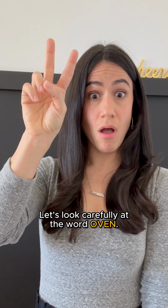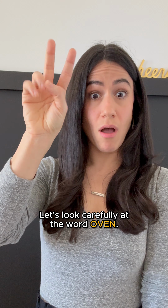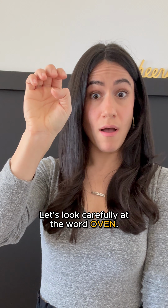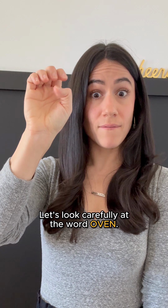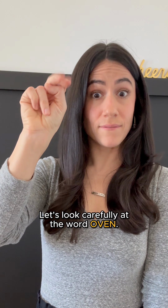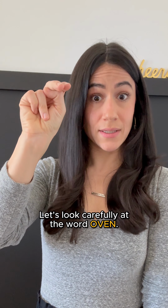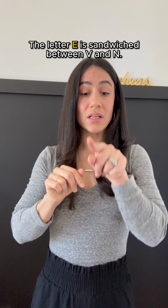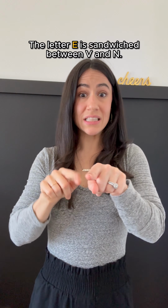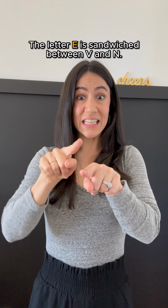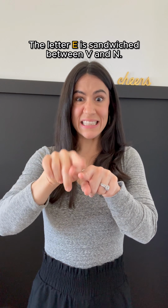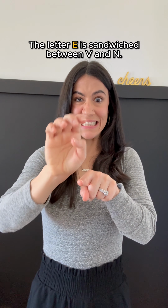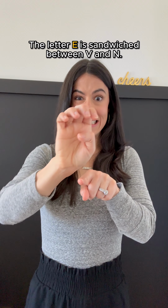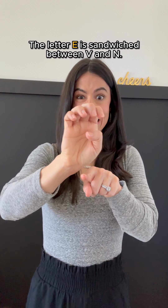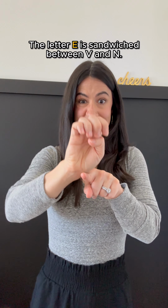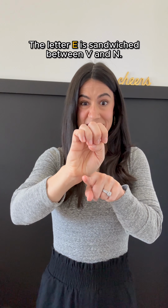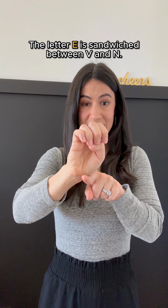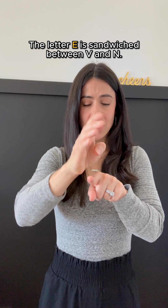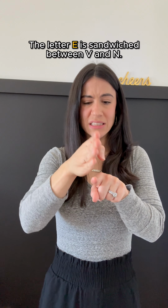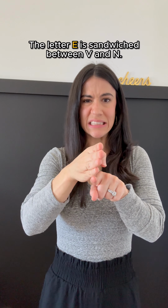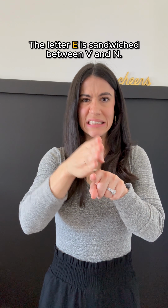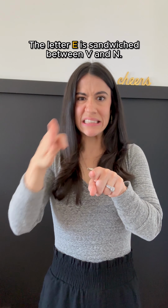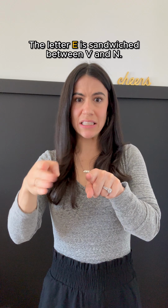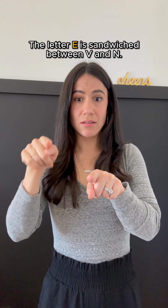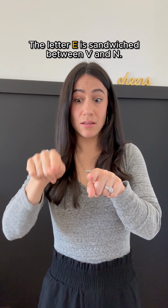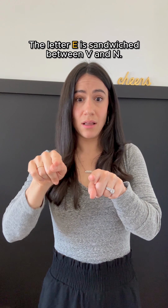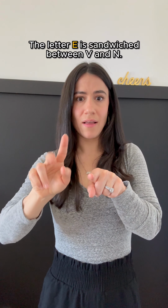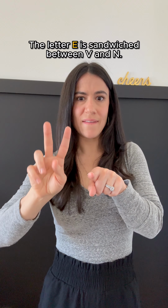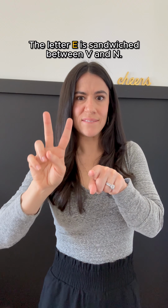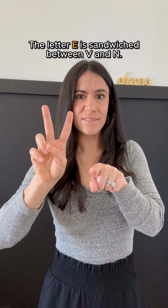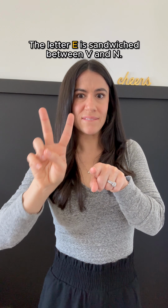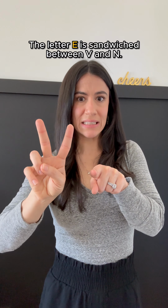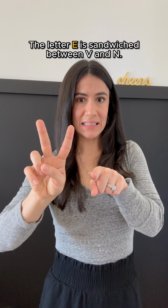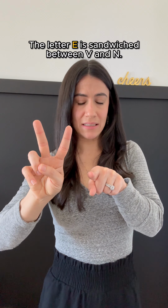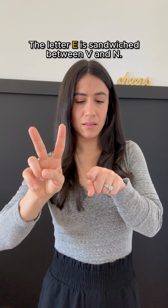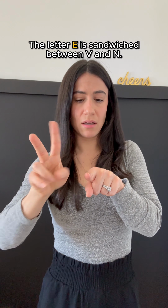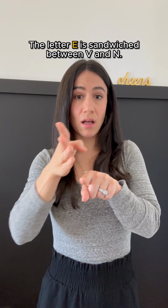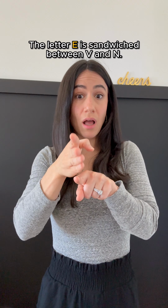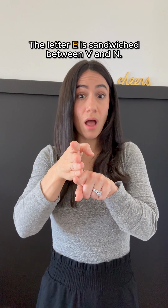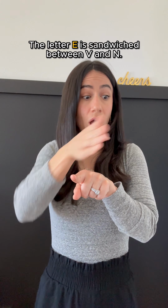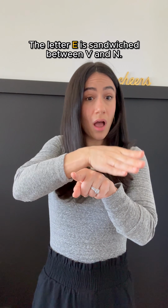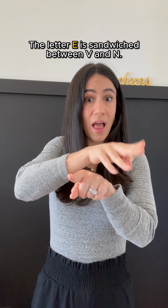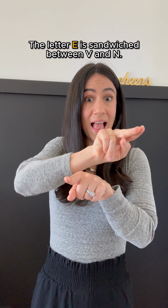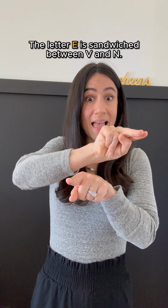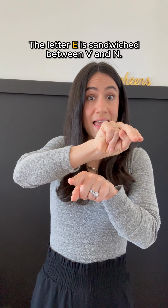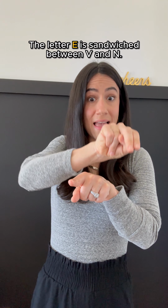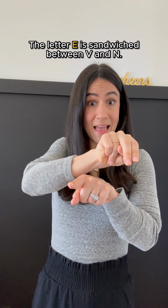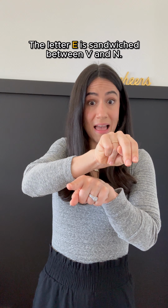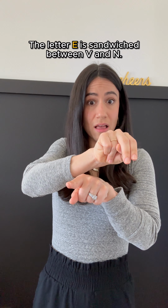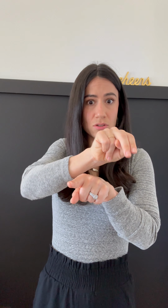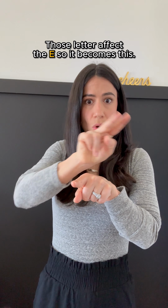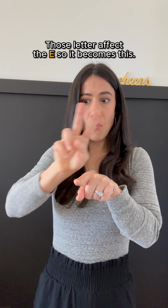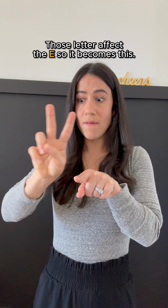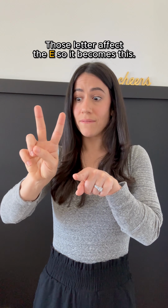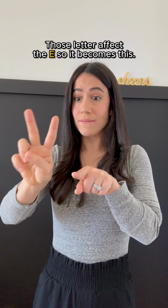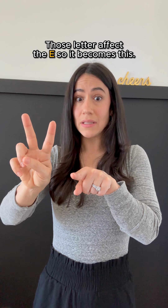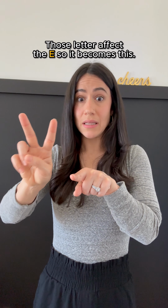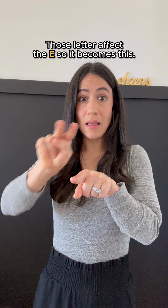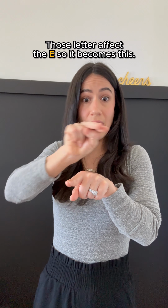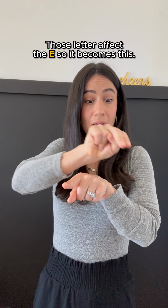oven. The letter E is sandwiched between V and N. Those letters